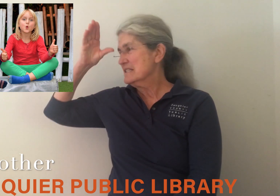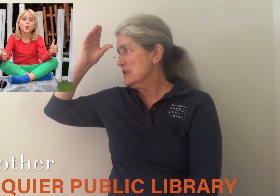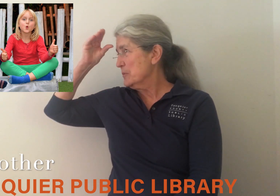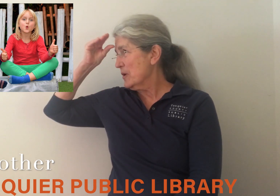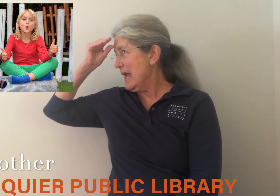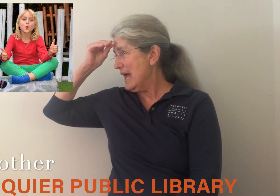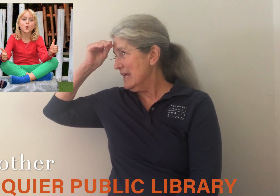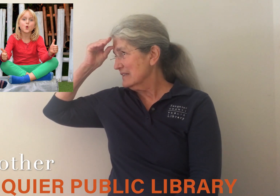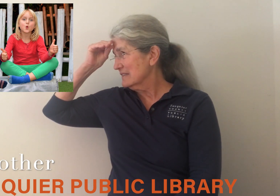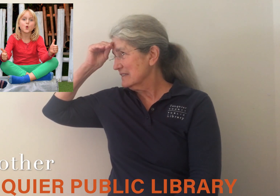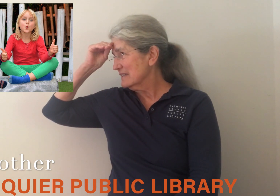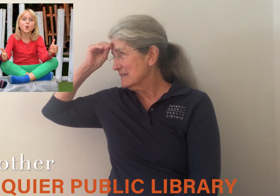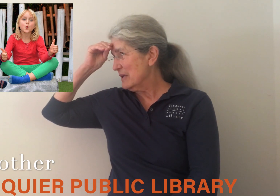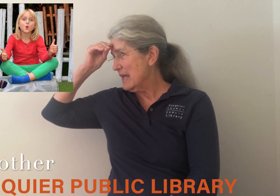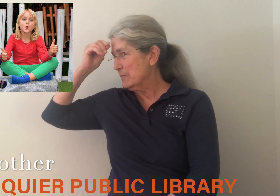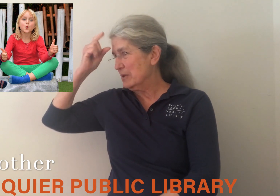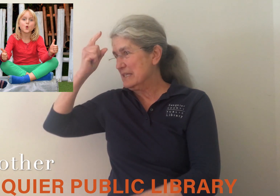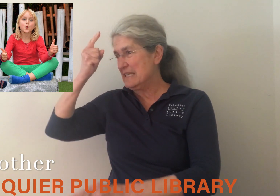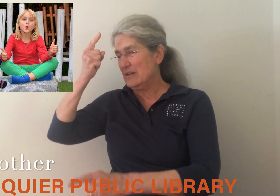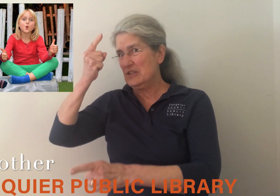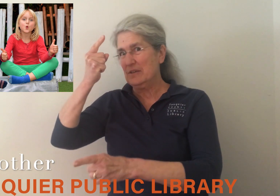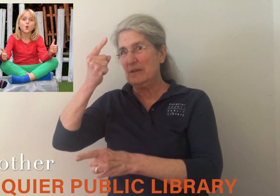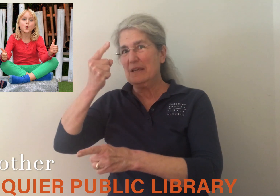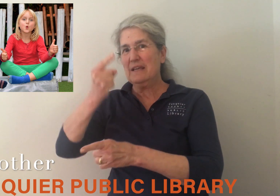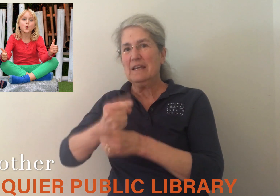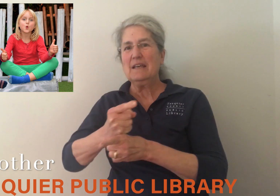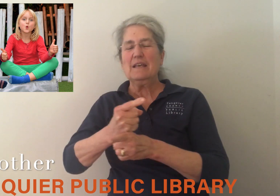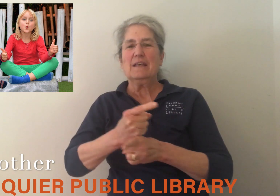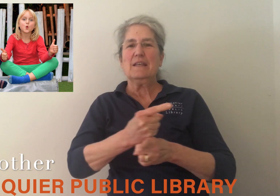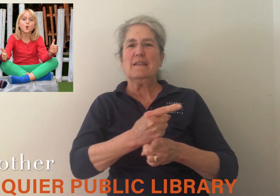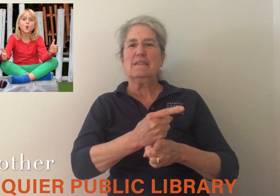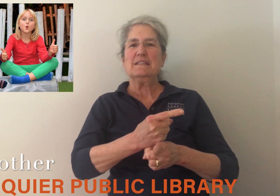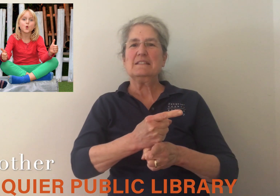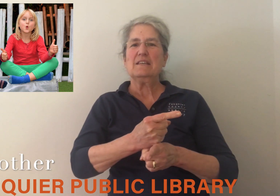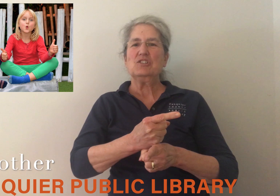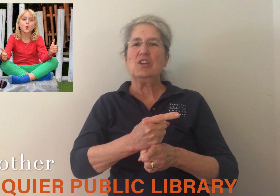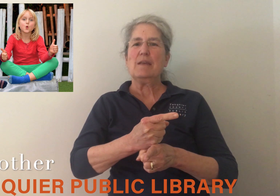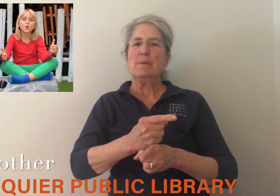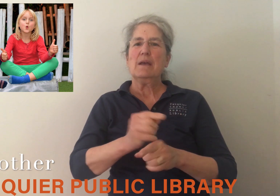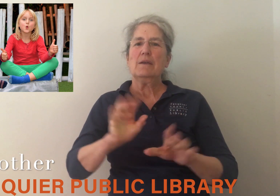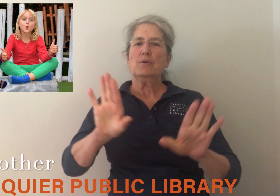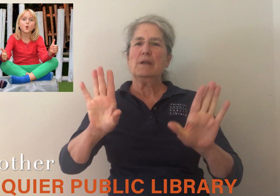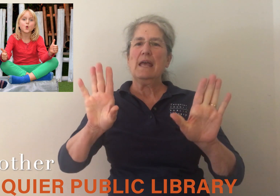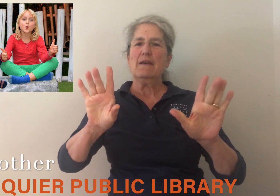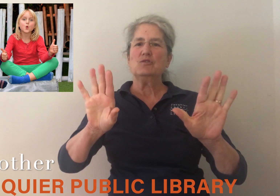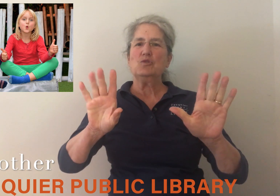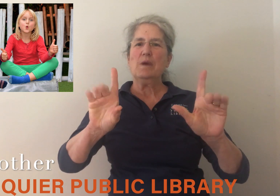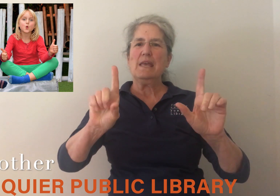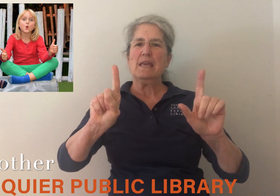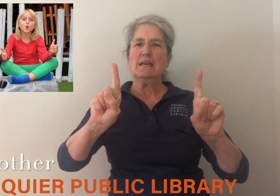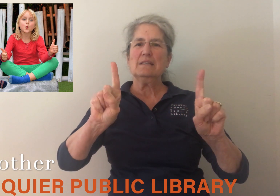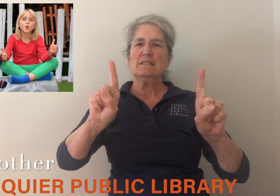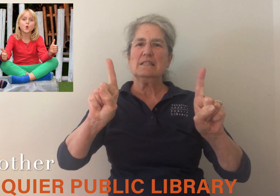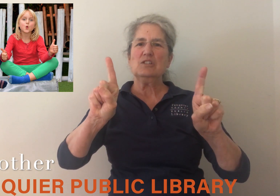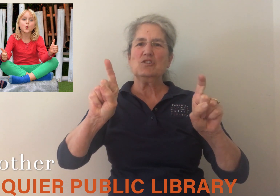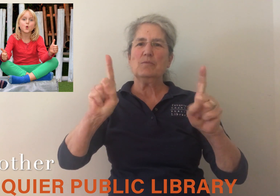Tip your hat and bring it down to this shape. You're going to have two hands, each of them with